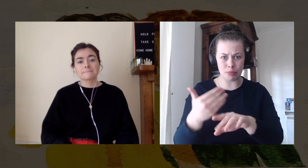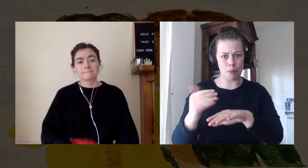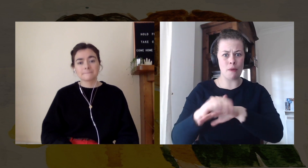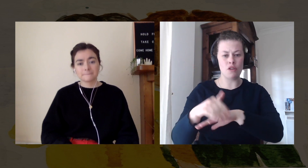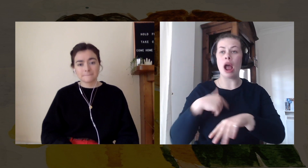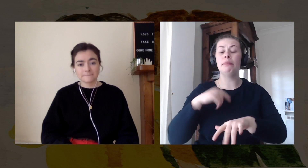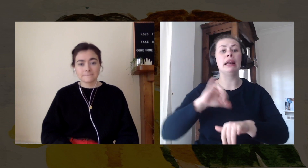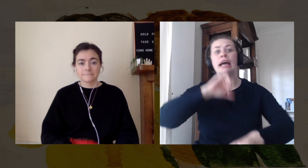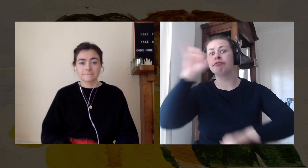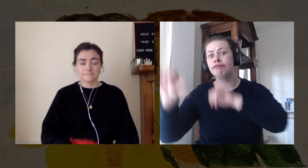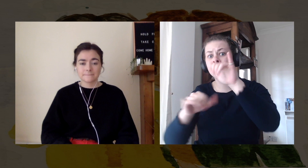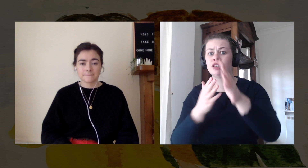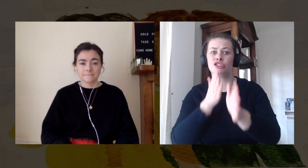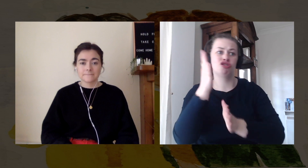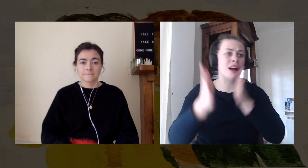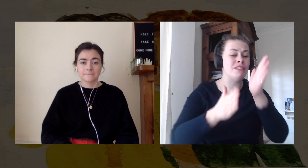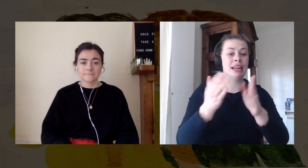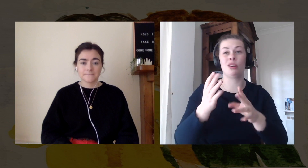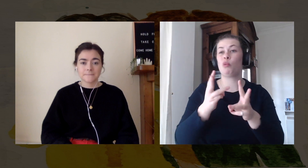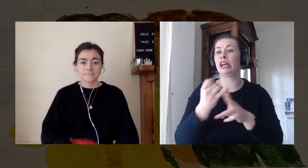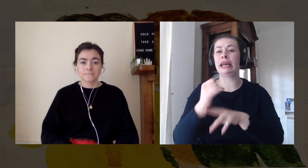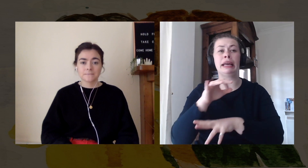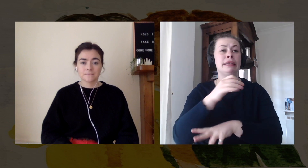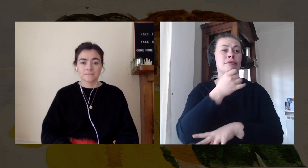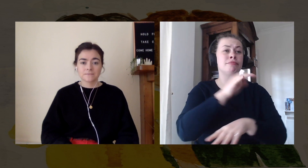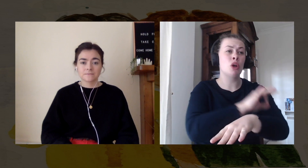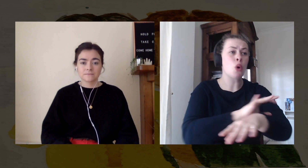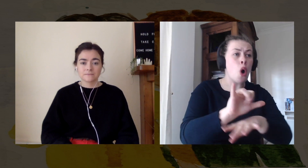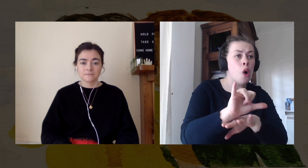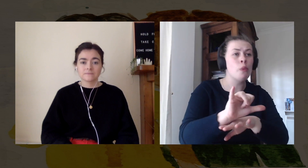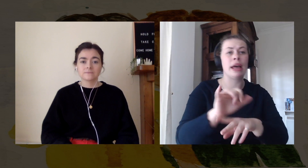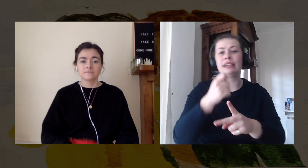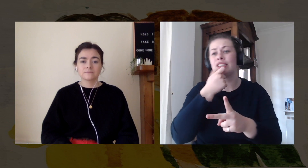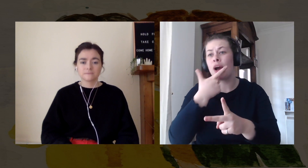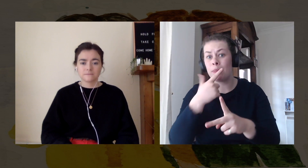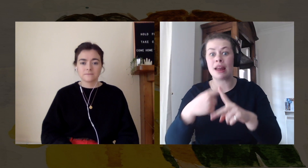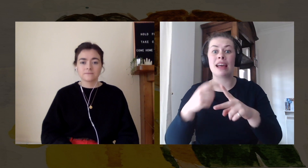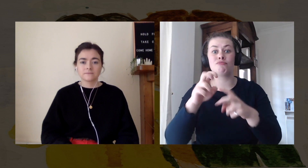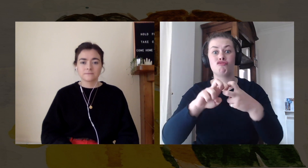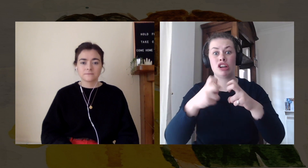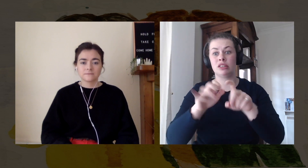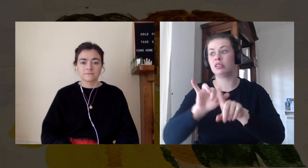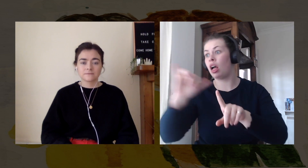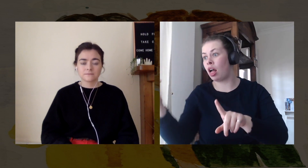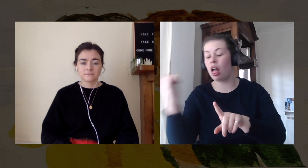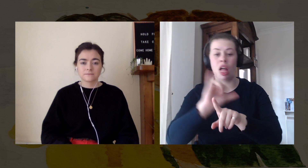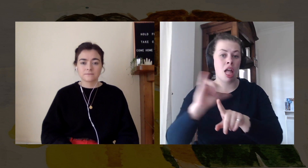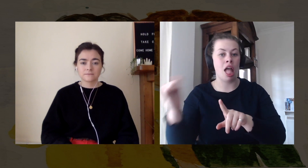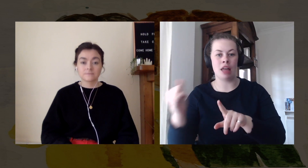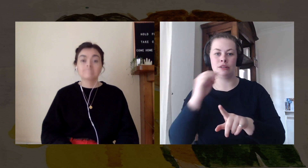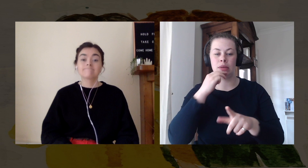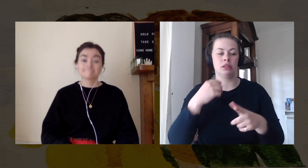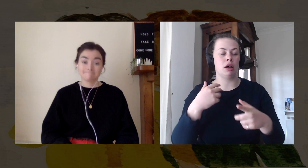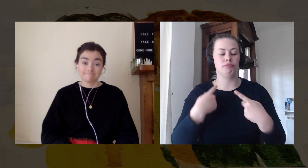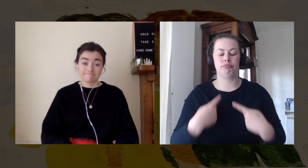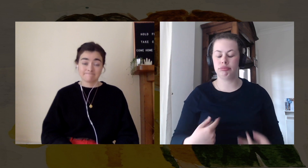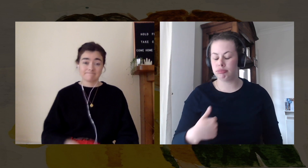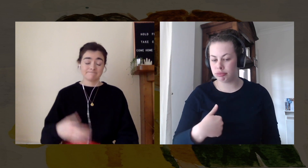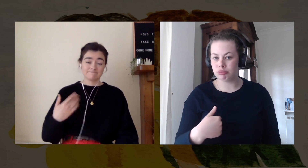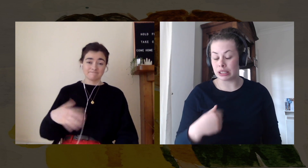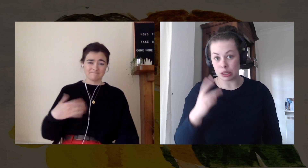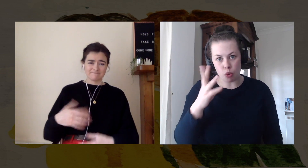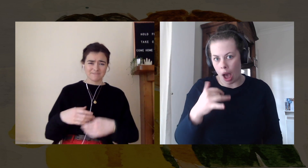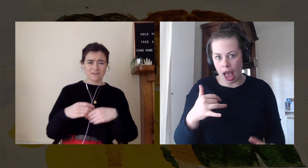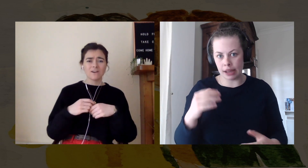in Dublin, in Galway, and I was flying to Brussels back and forth. Which is why self-care is so important. Romy. Yeah, no, for real. That's why 2020 is my